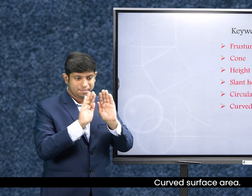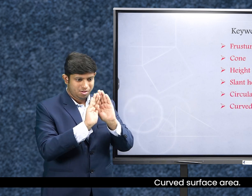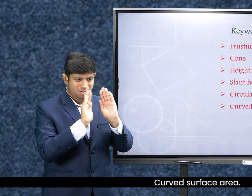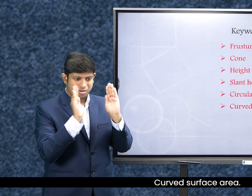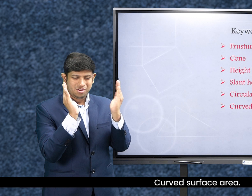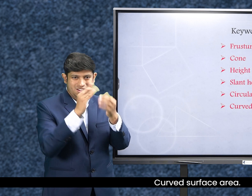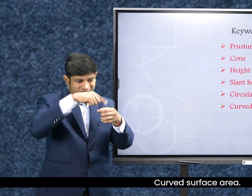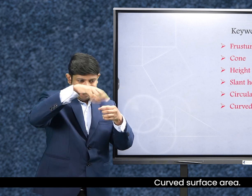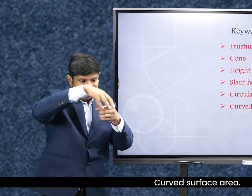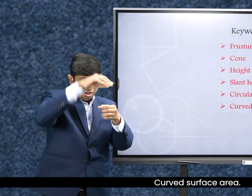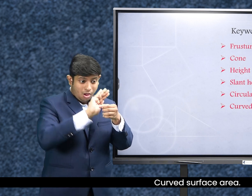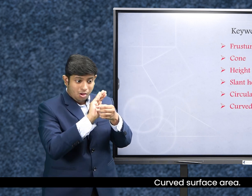curved surface area,